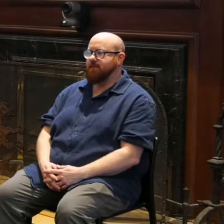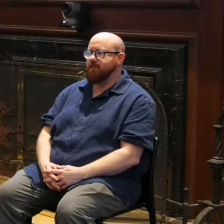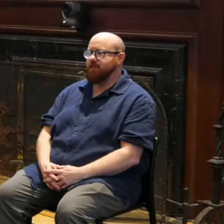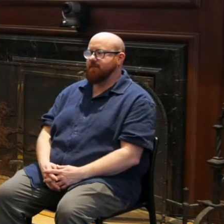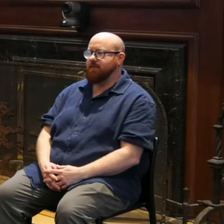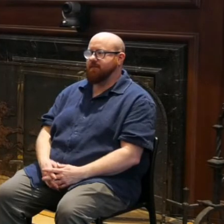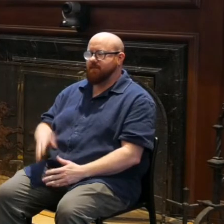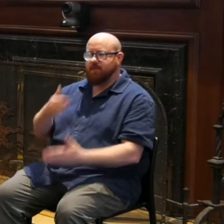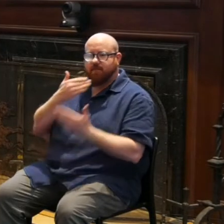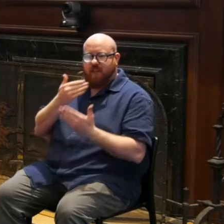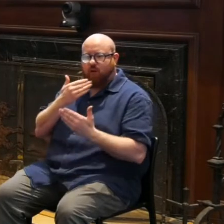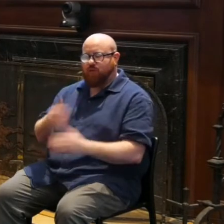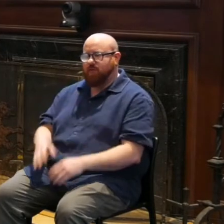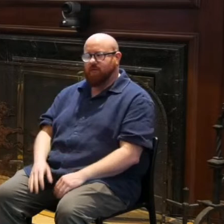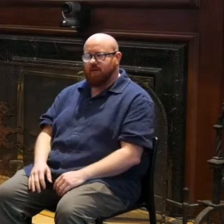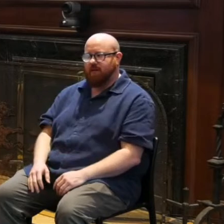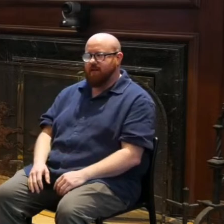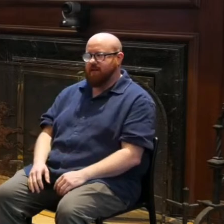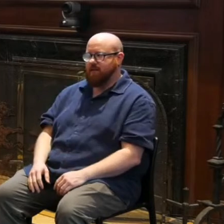Thank you.